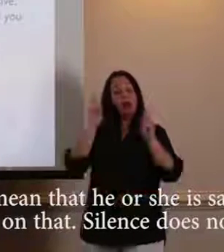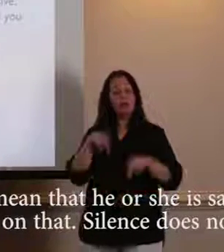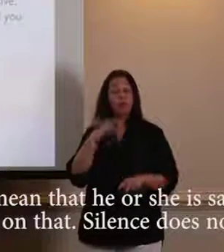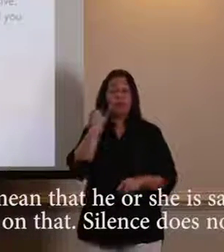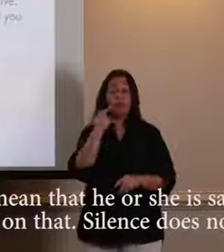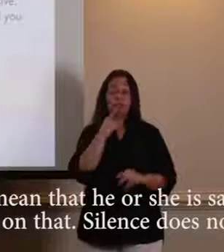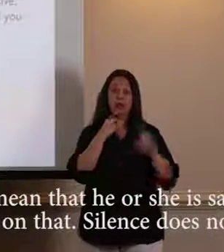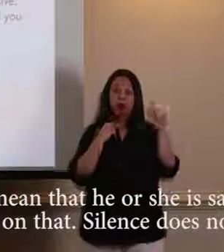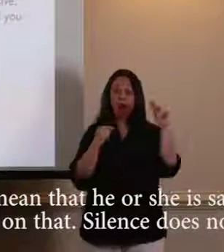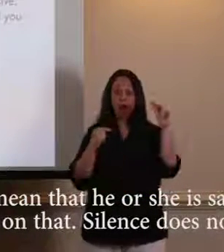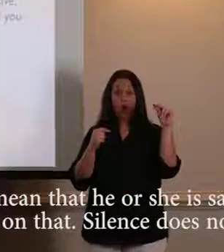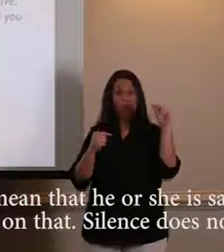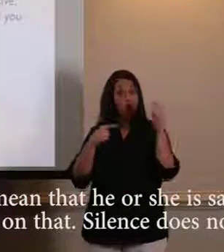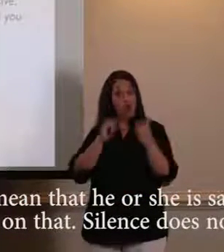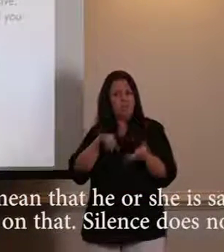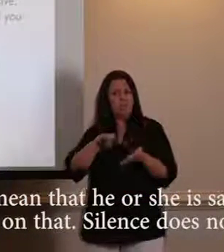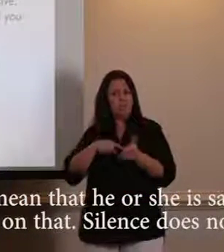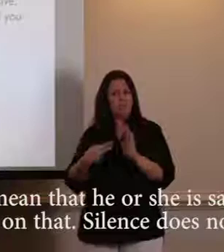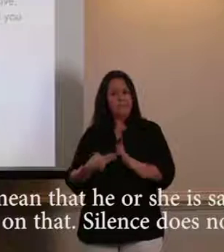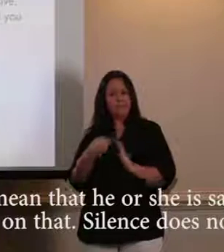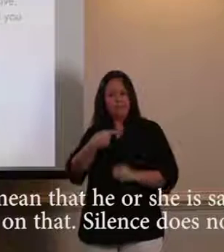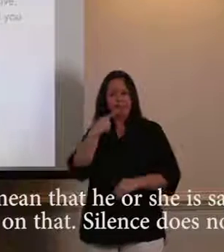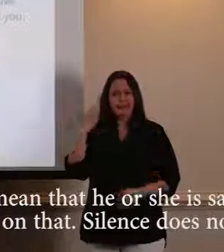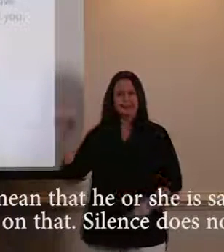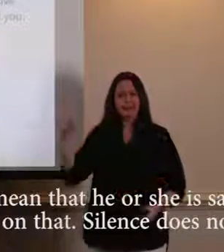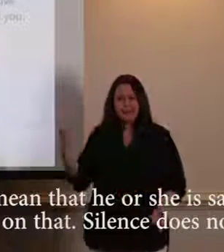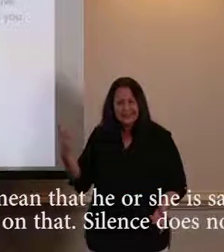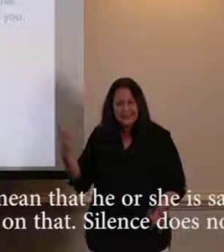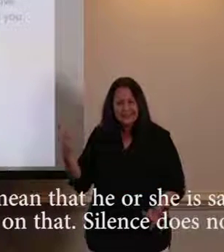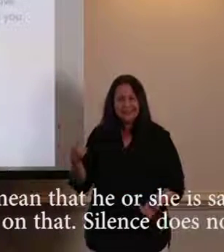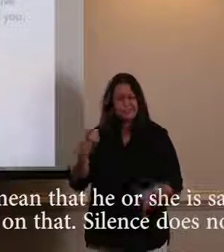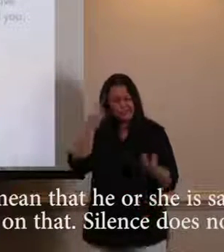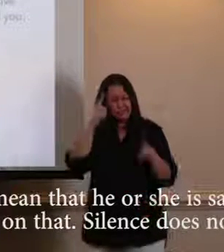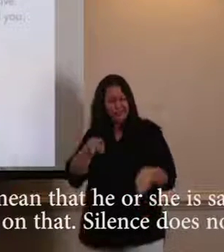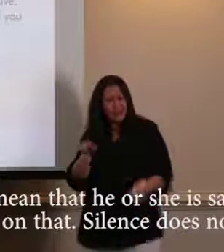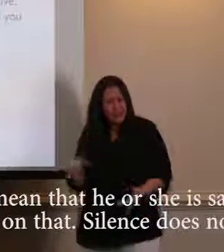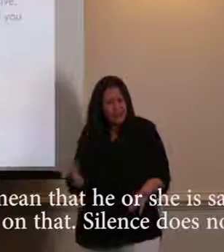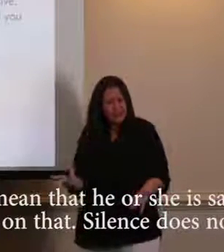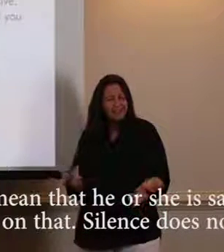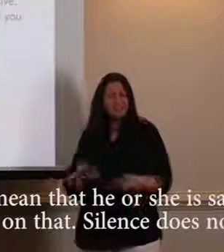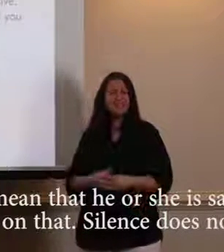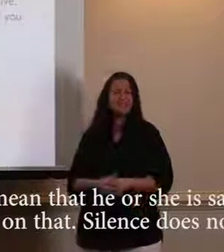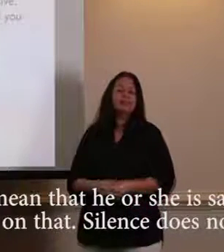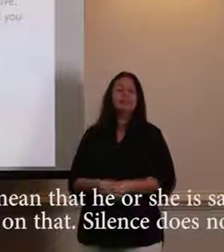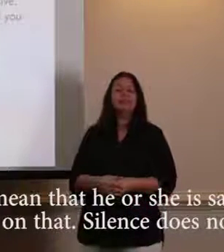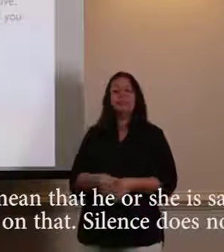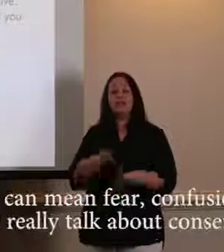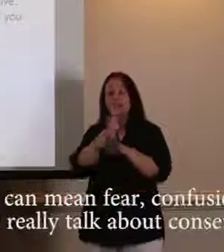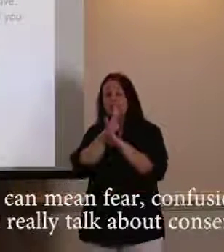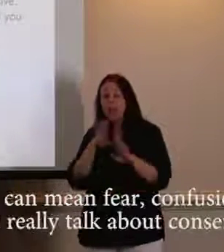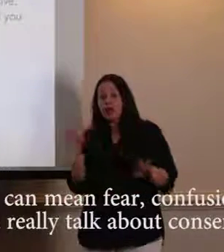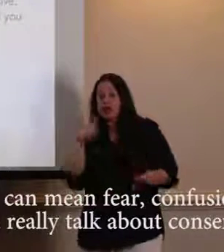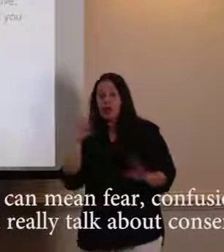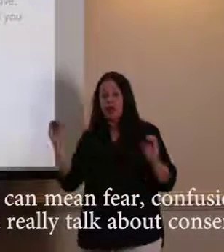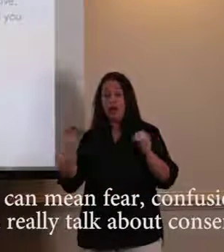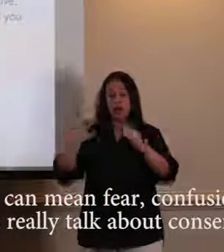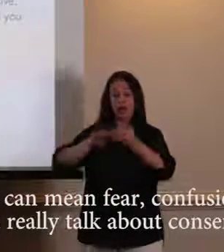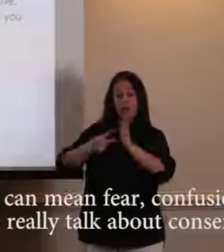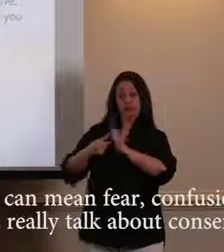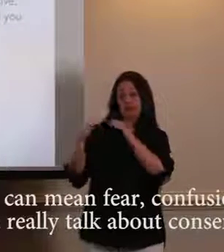no does not mean that he or she is saying yes. I think we can all agree on that. Silence does not equal consent because silence